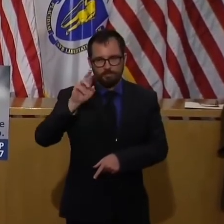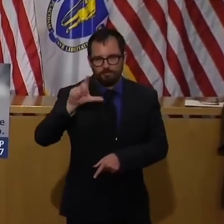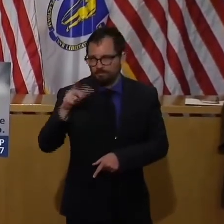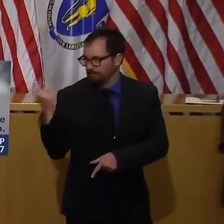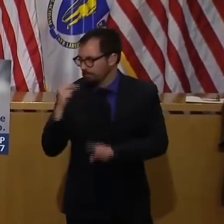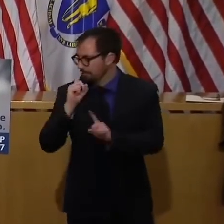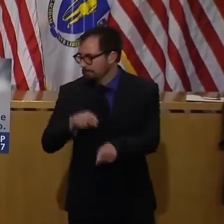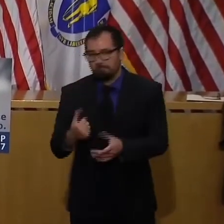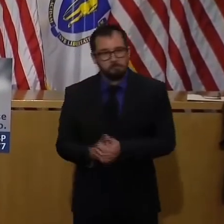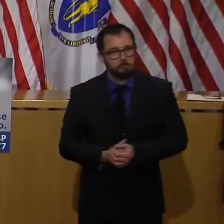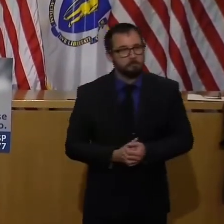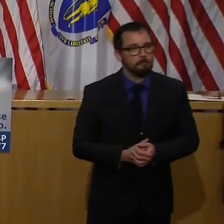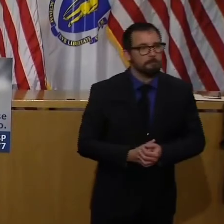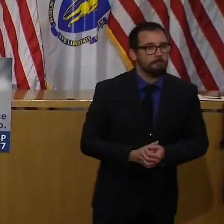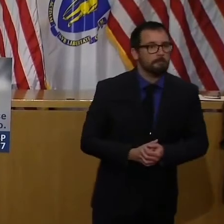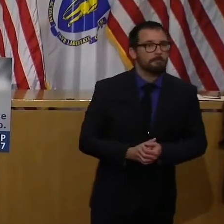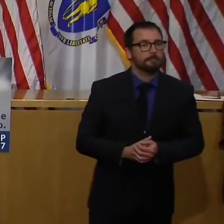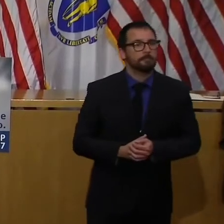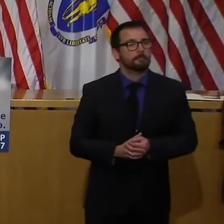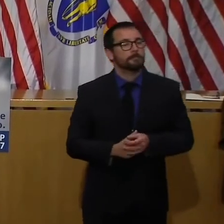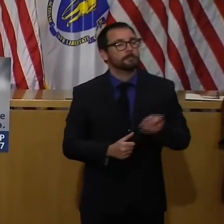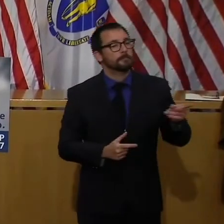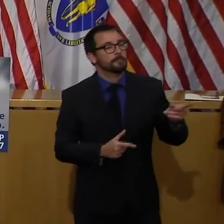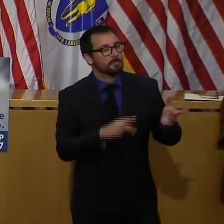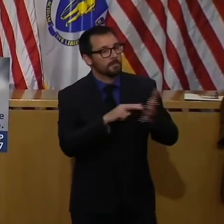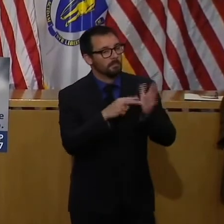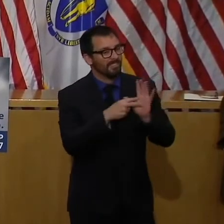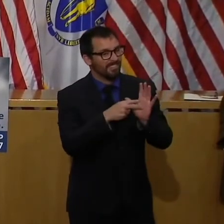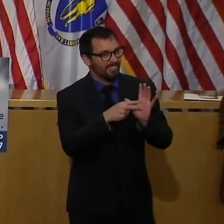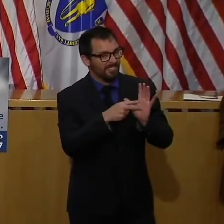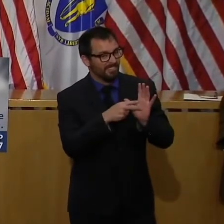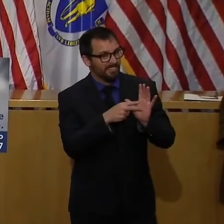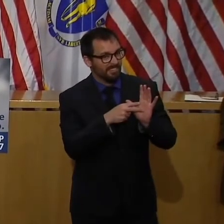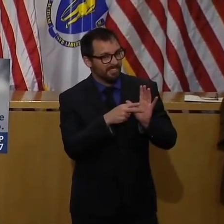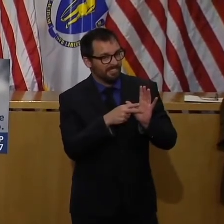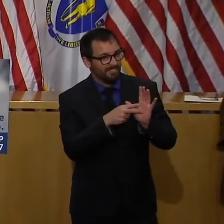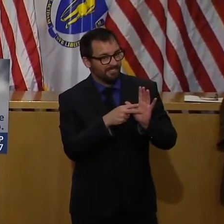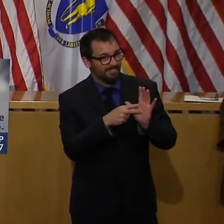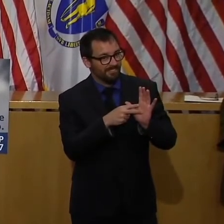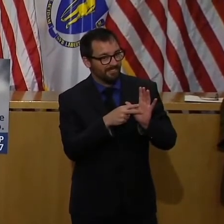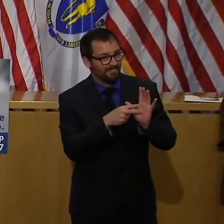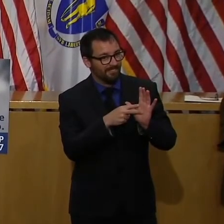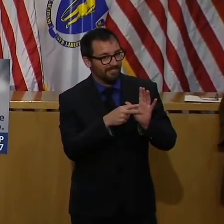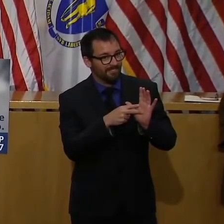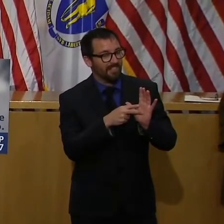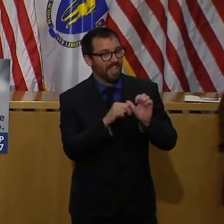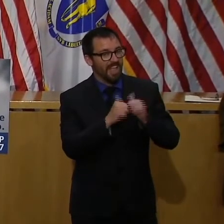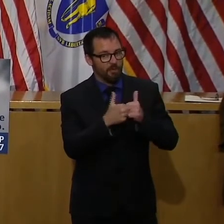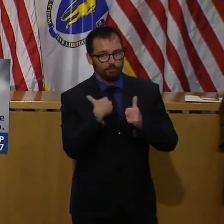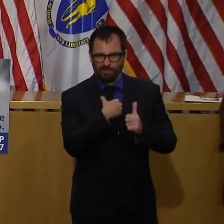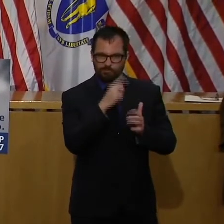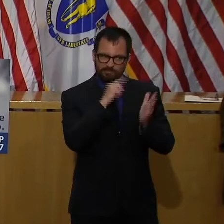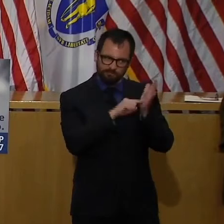So related to the, I think you're asking about the race ethnicity data. What? The race ethnicity data? Yes.